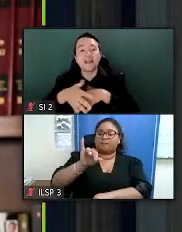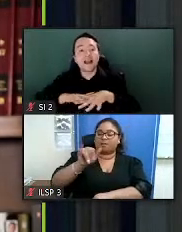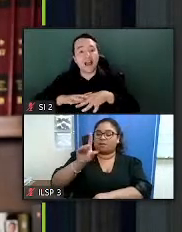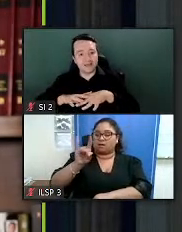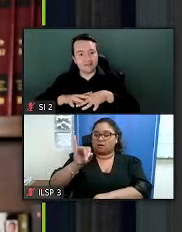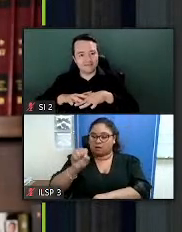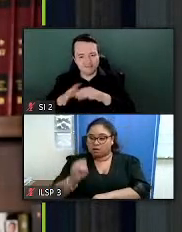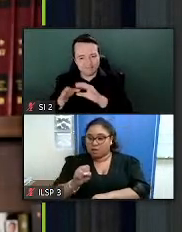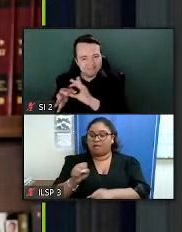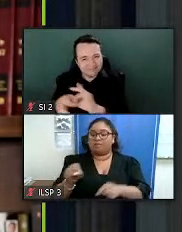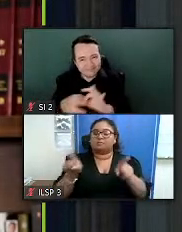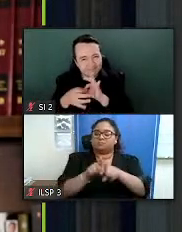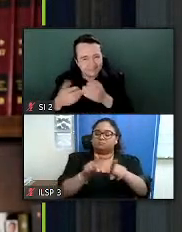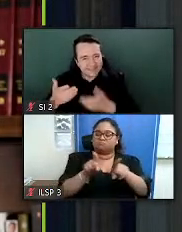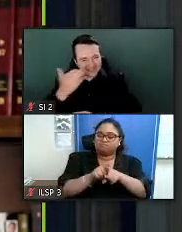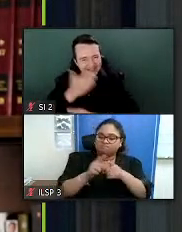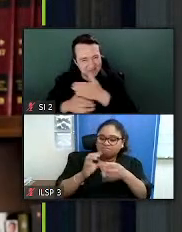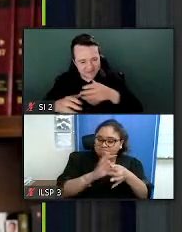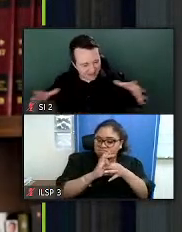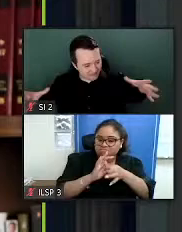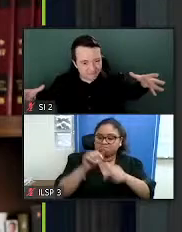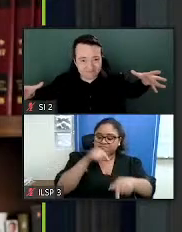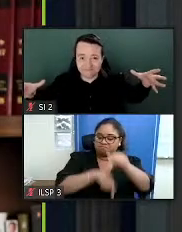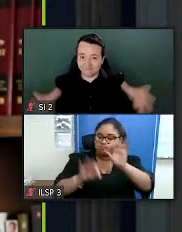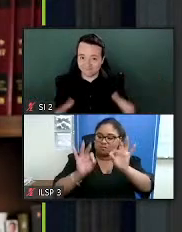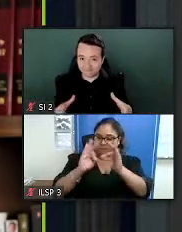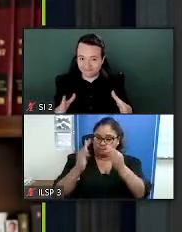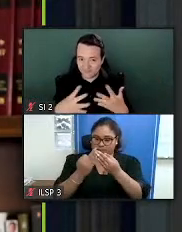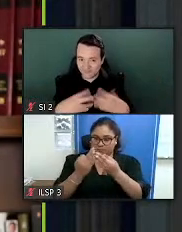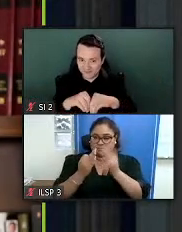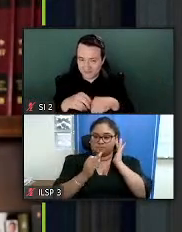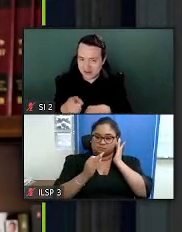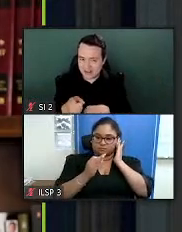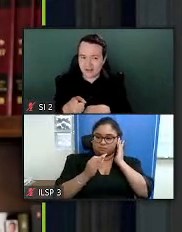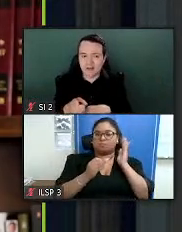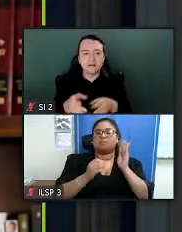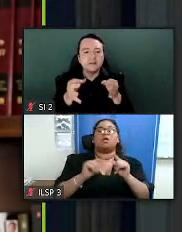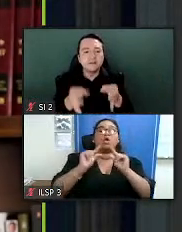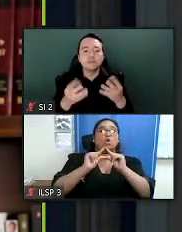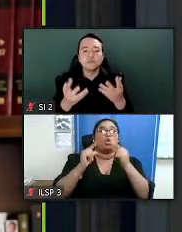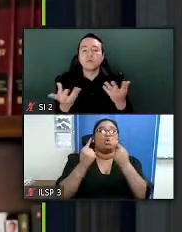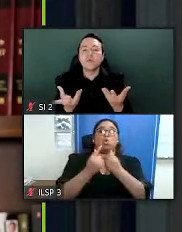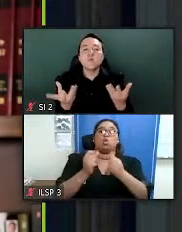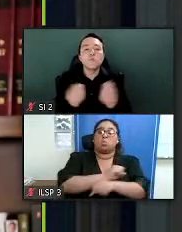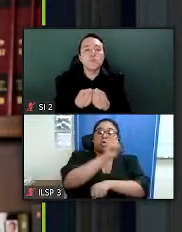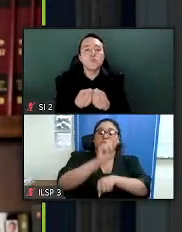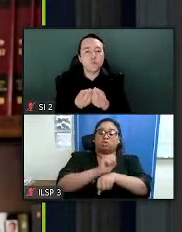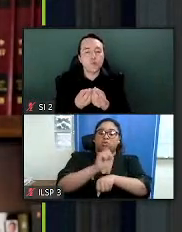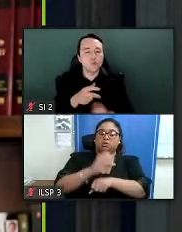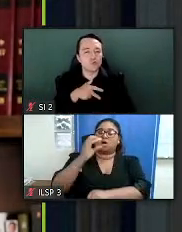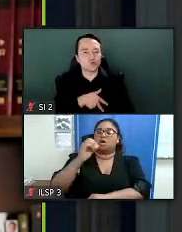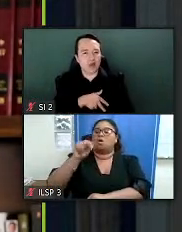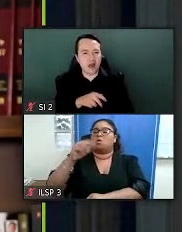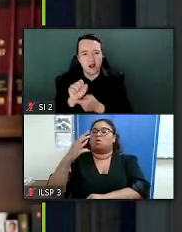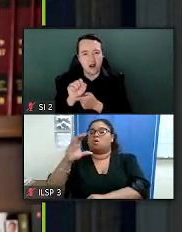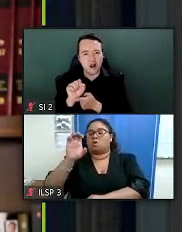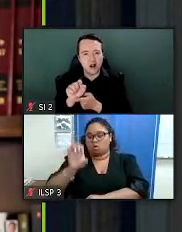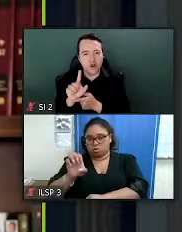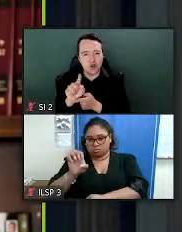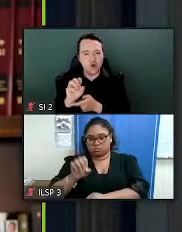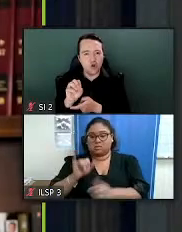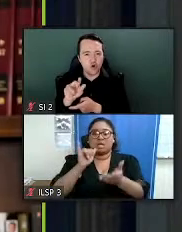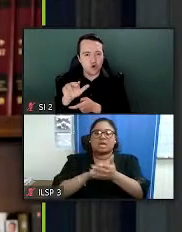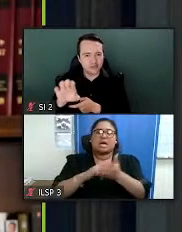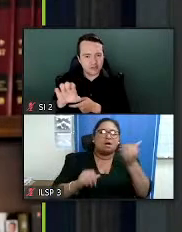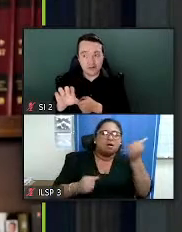disabilities ida and the realities the social group and the on social